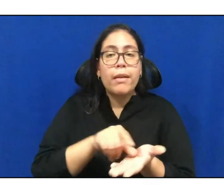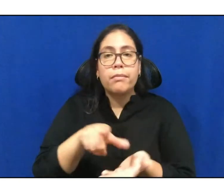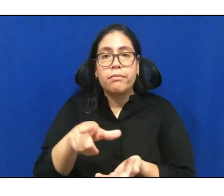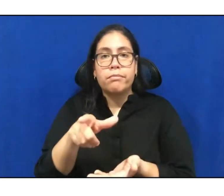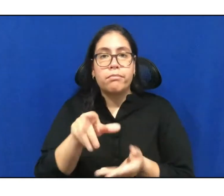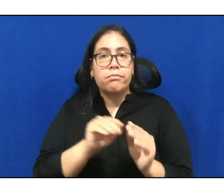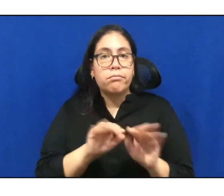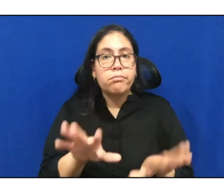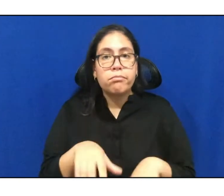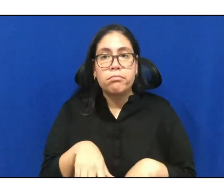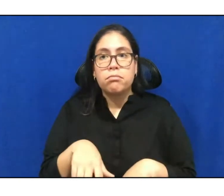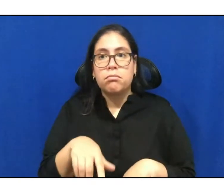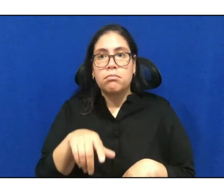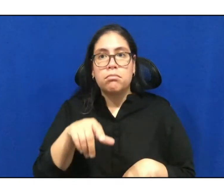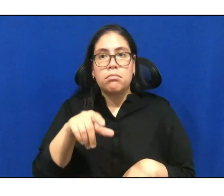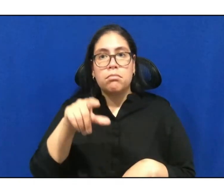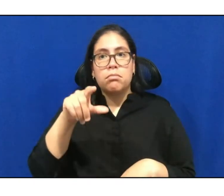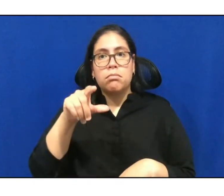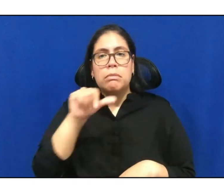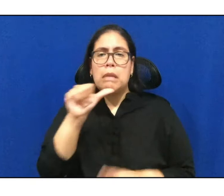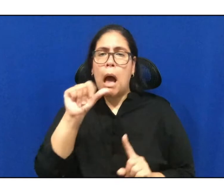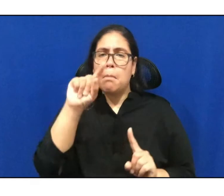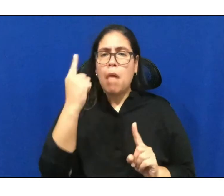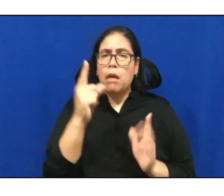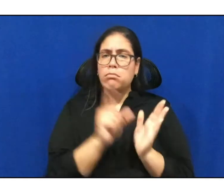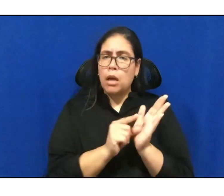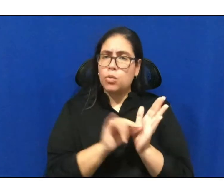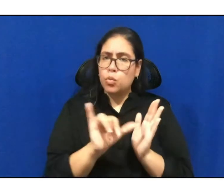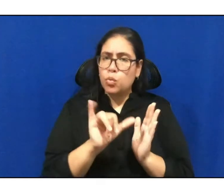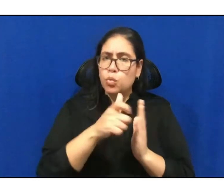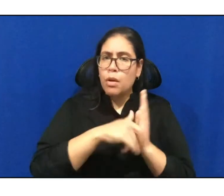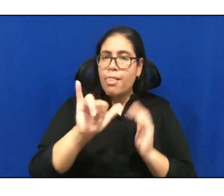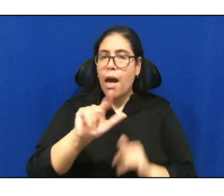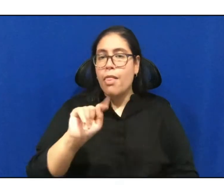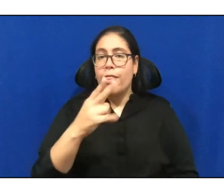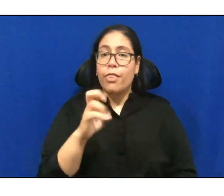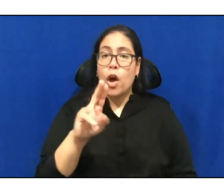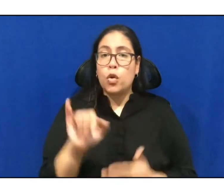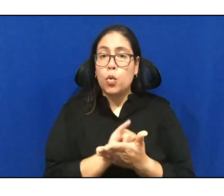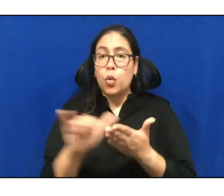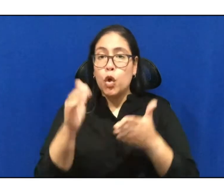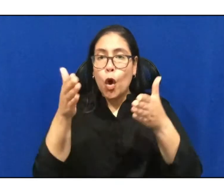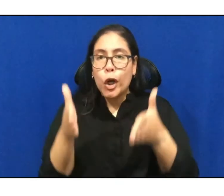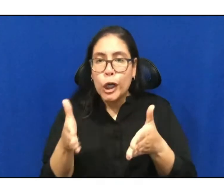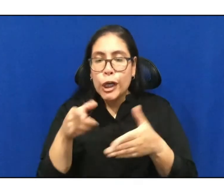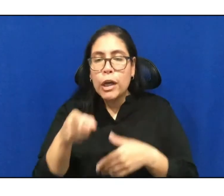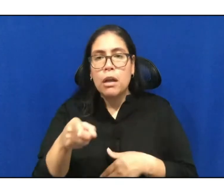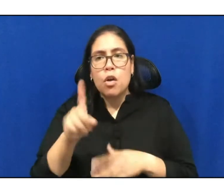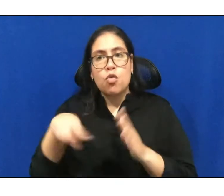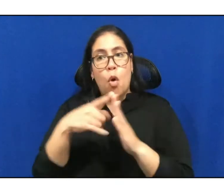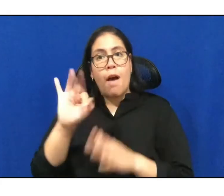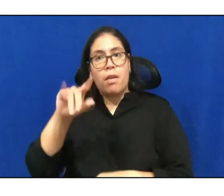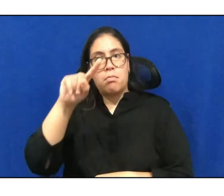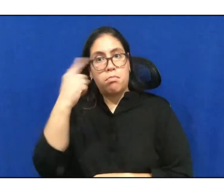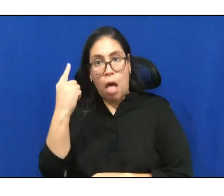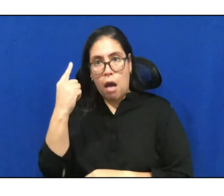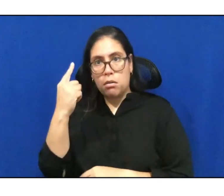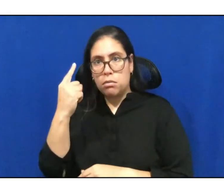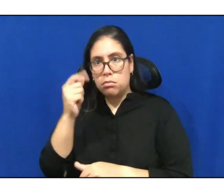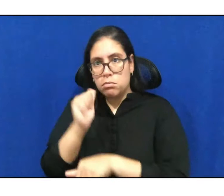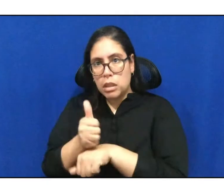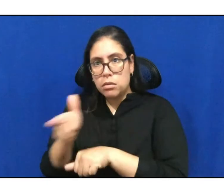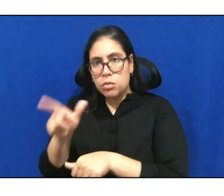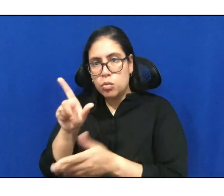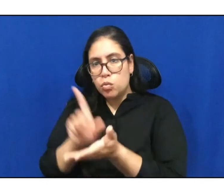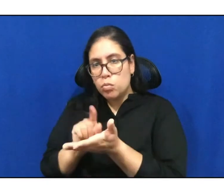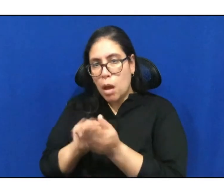Black magazines like the New Yorker, but I'm thinking particularly of the role of Black newspapers. And if you could speak from the perspective